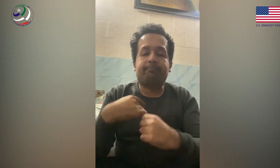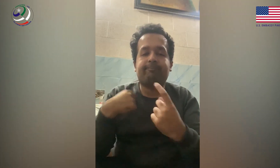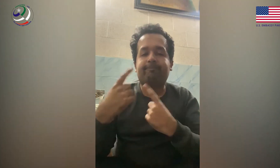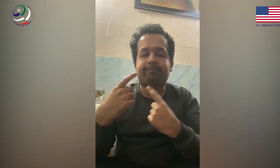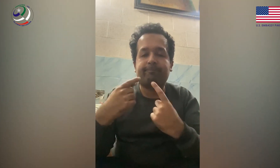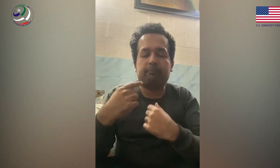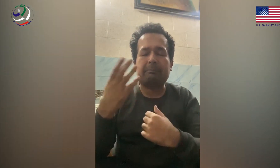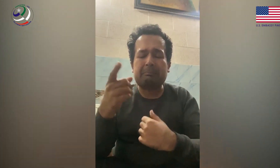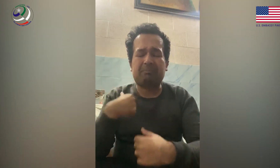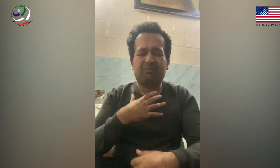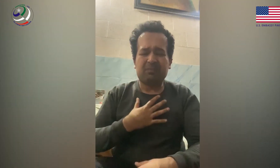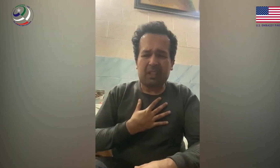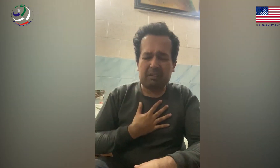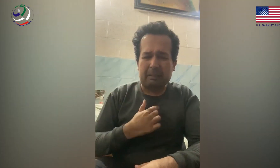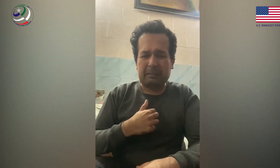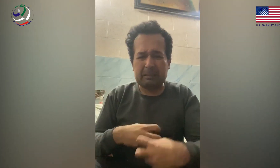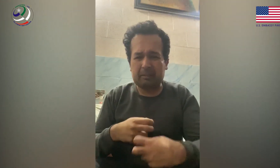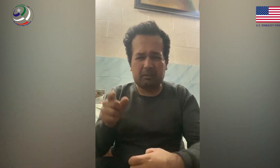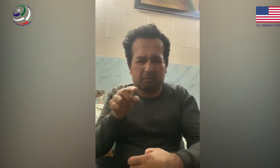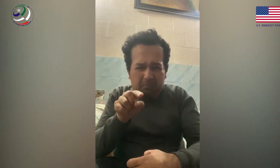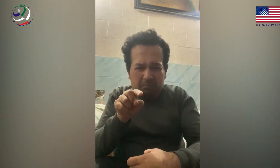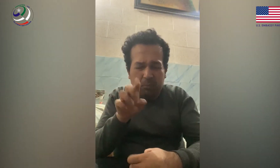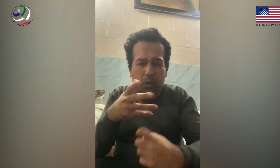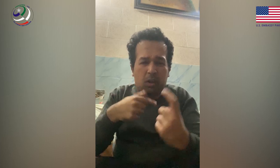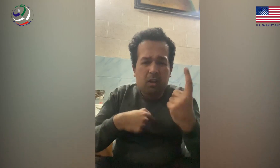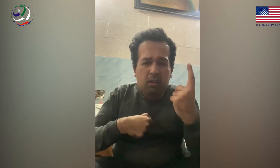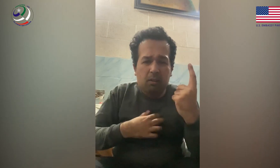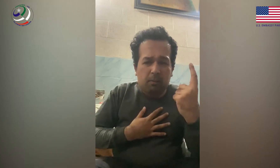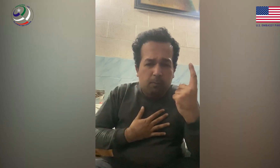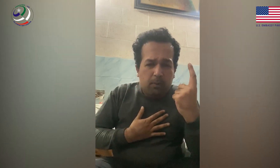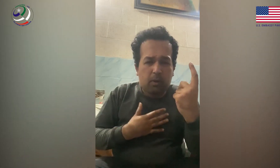He wanted to see if I had some trouble breathing or if there was any pain.